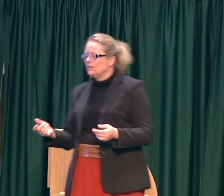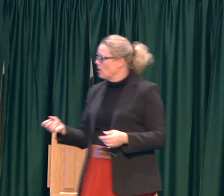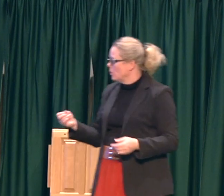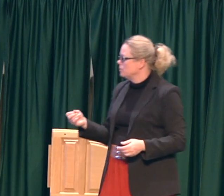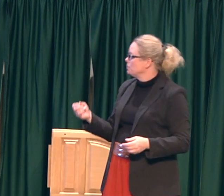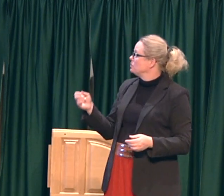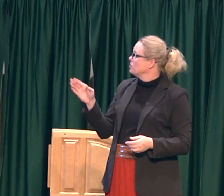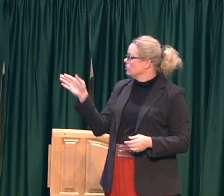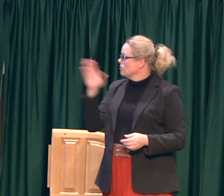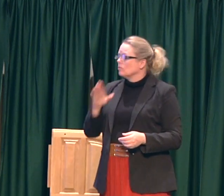it.